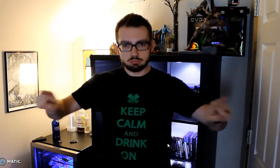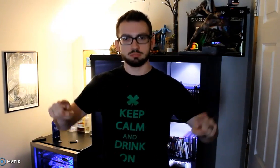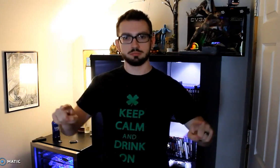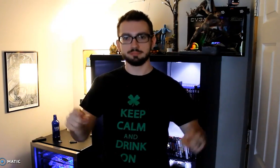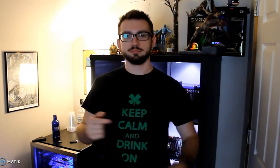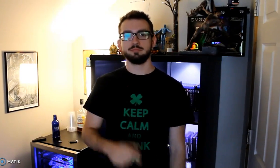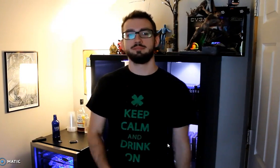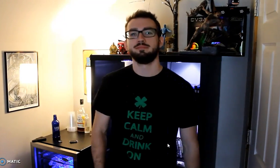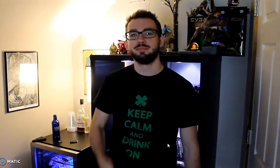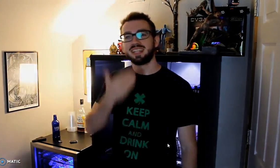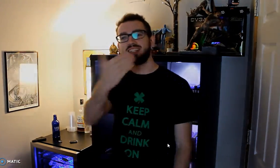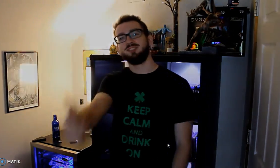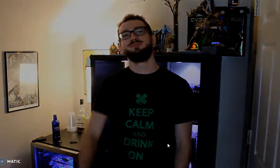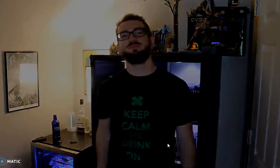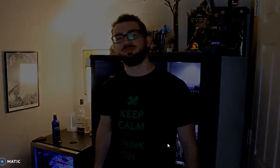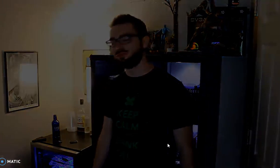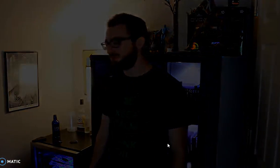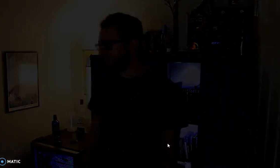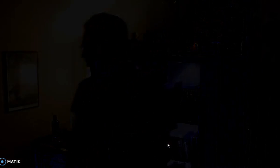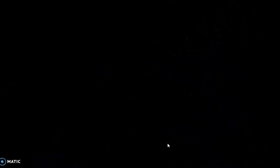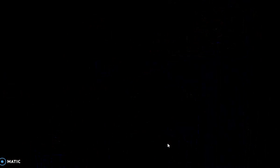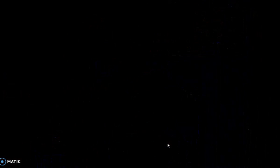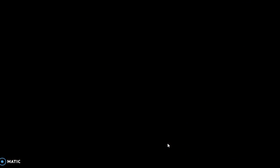and I feel like we should all just support each other. Thank you.